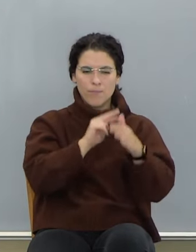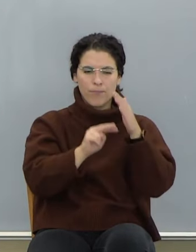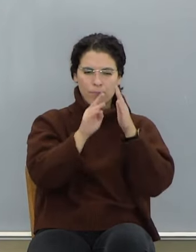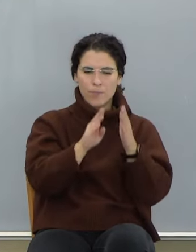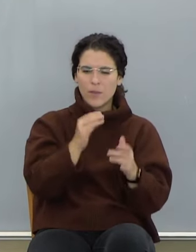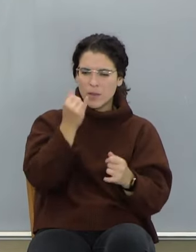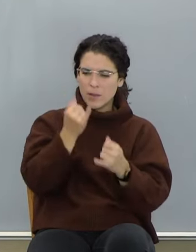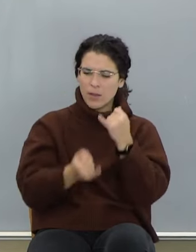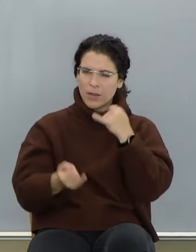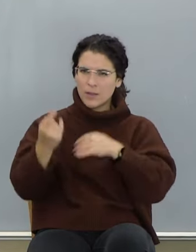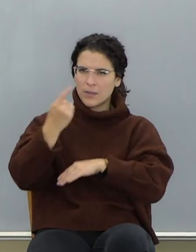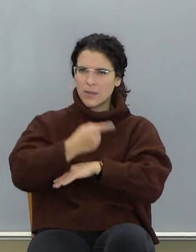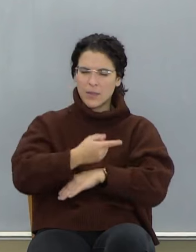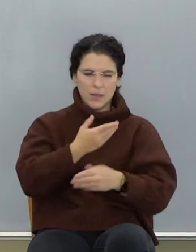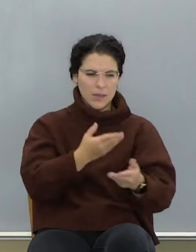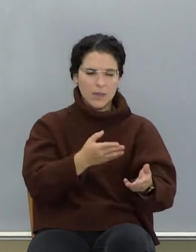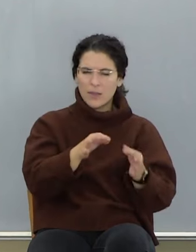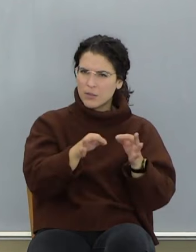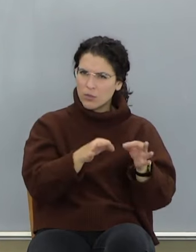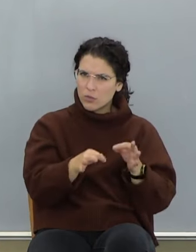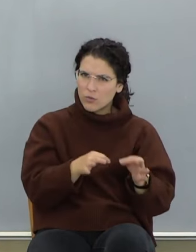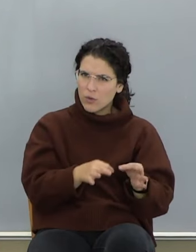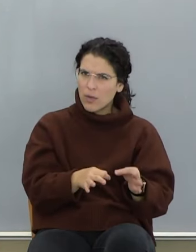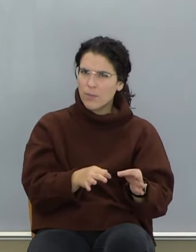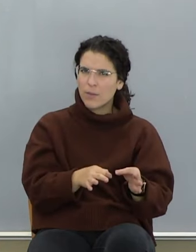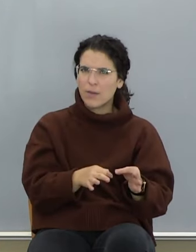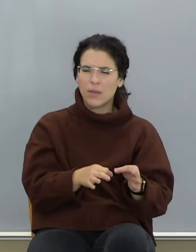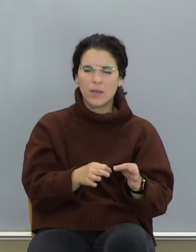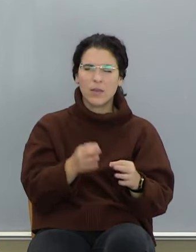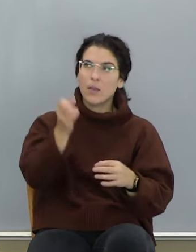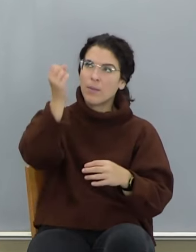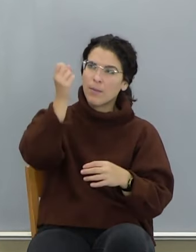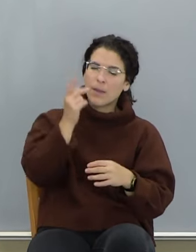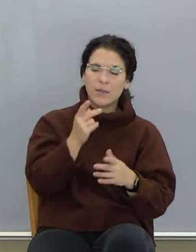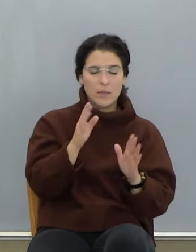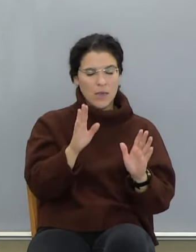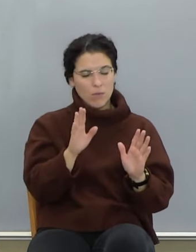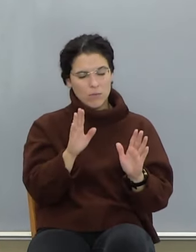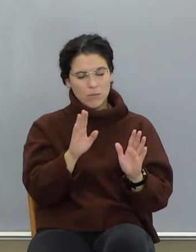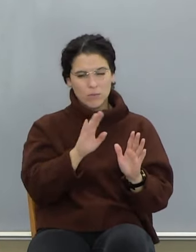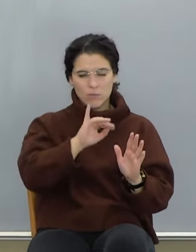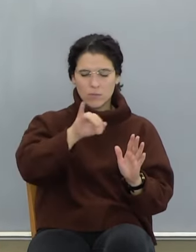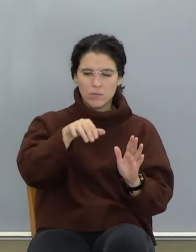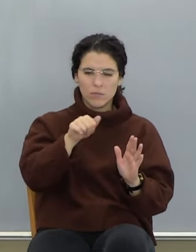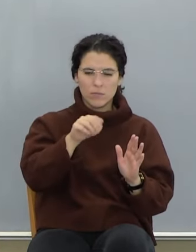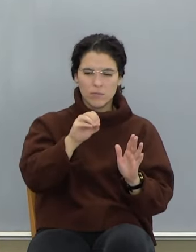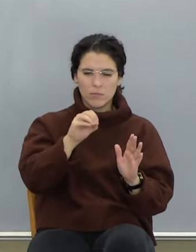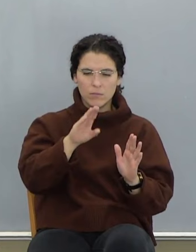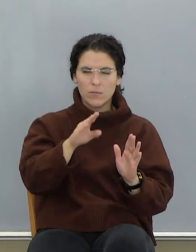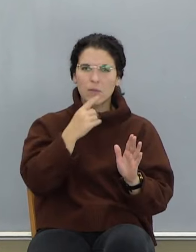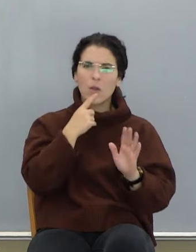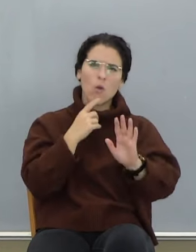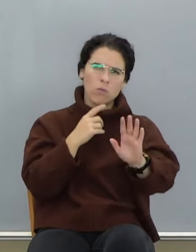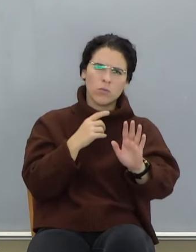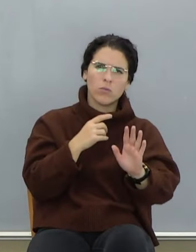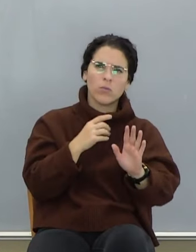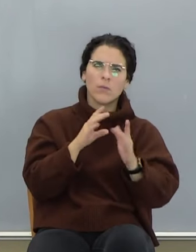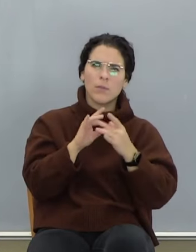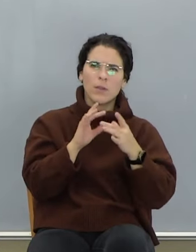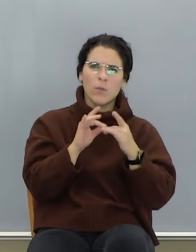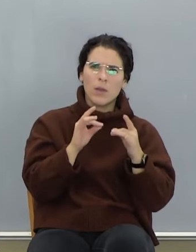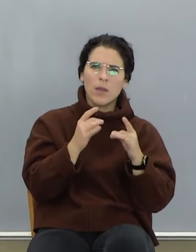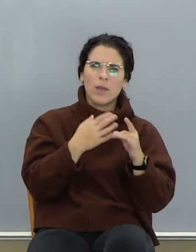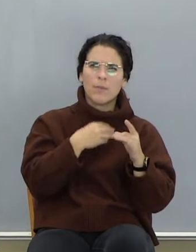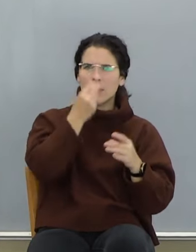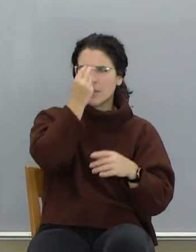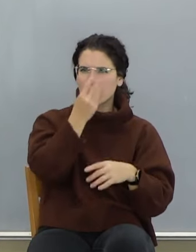days, he's describing the coming. Now, Did Jacob say, oh, by the way, guys, I'm going to